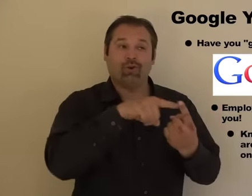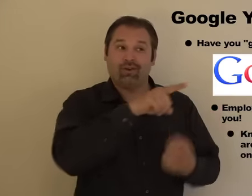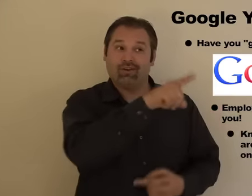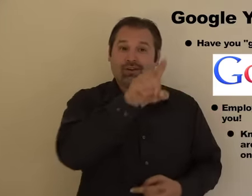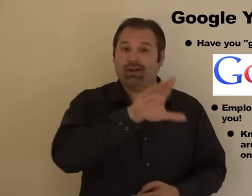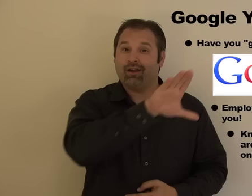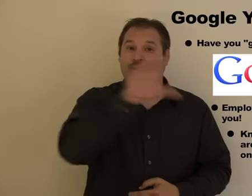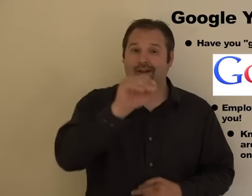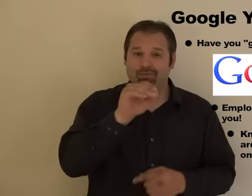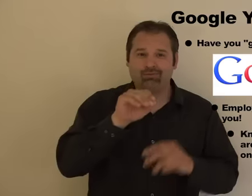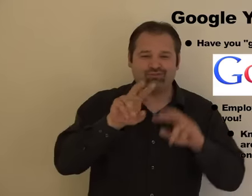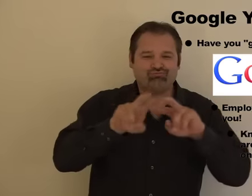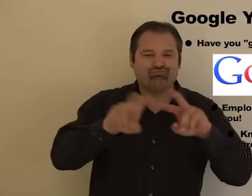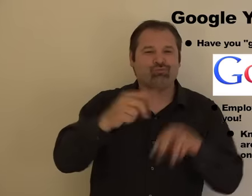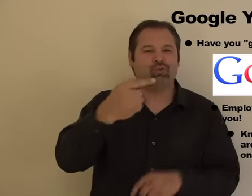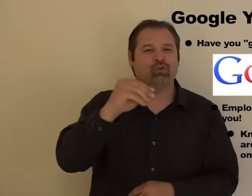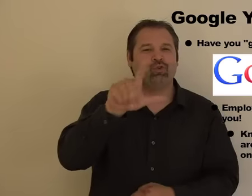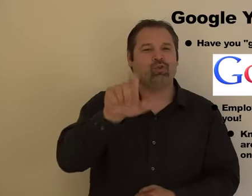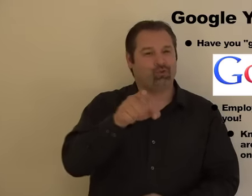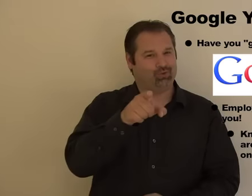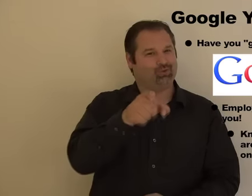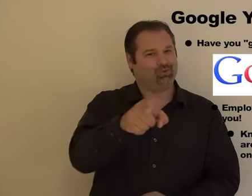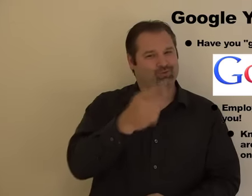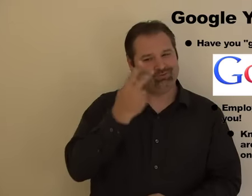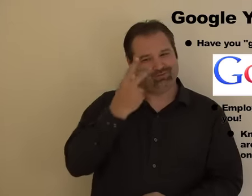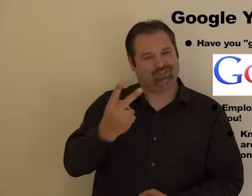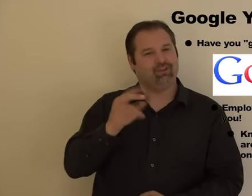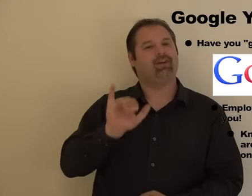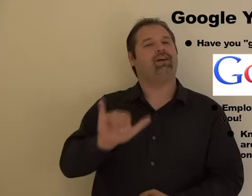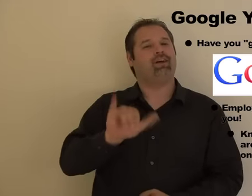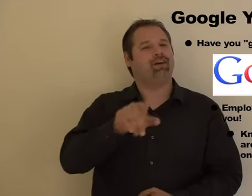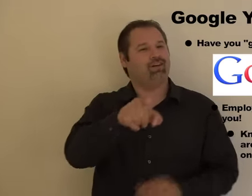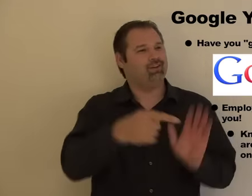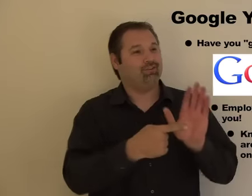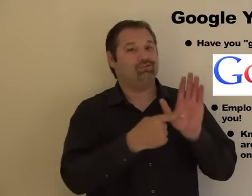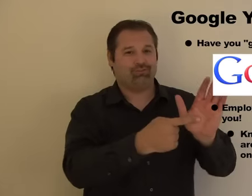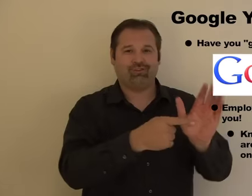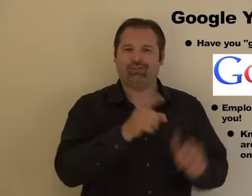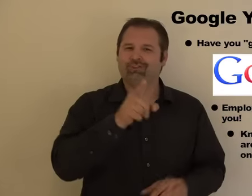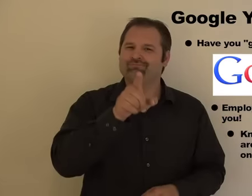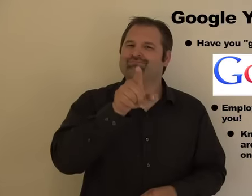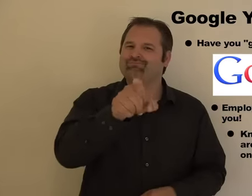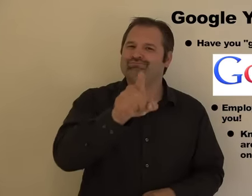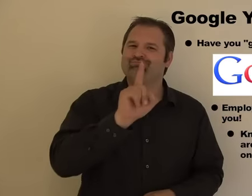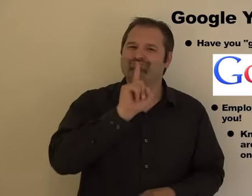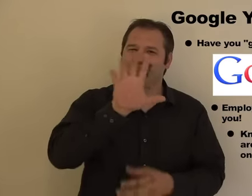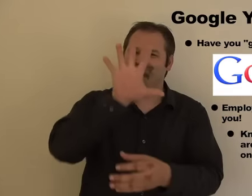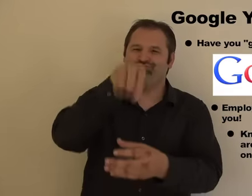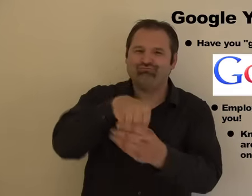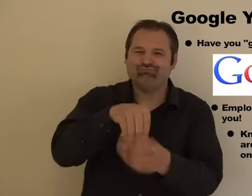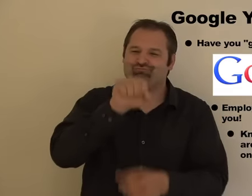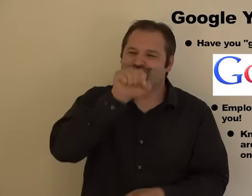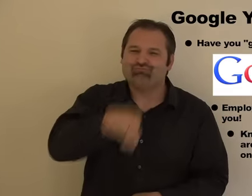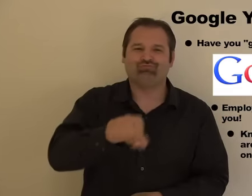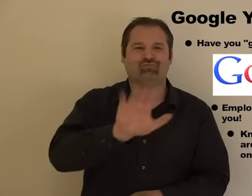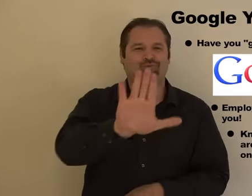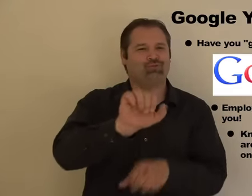you want that blog to come up so a possible employer will see that you are dedicated to your field.